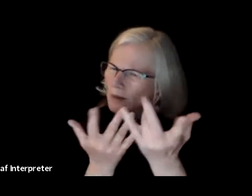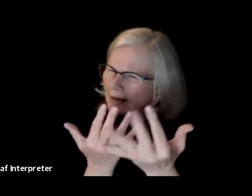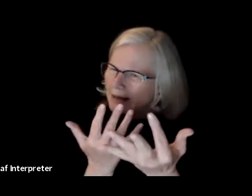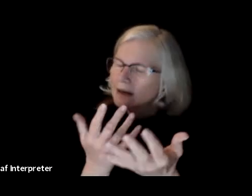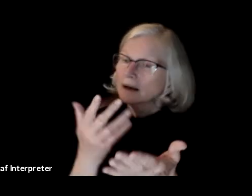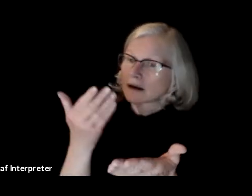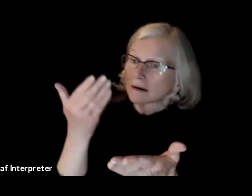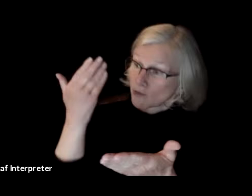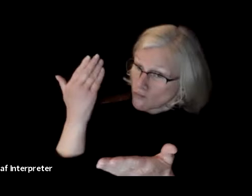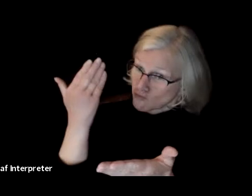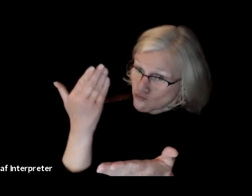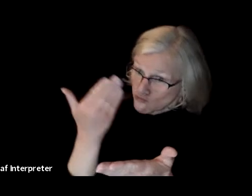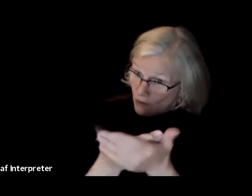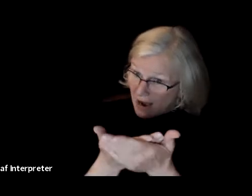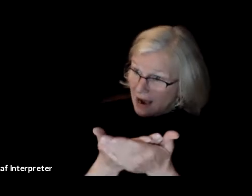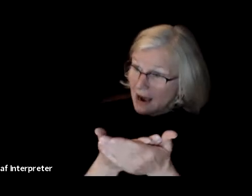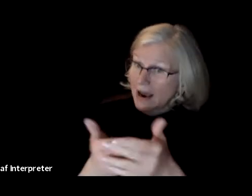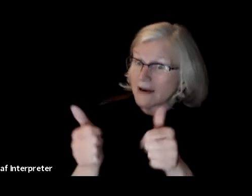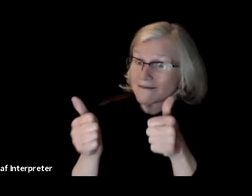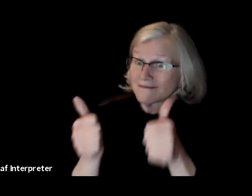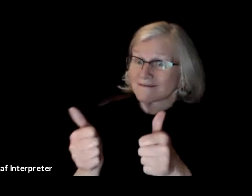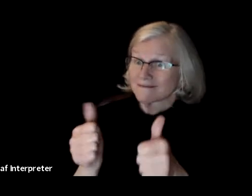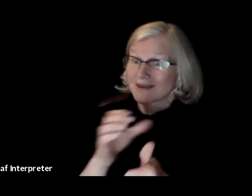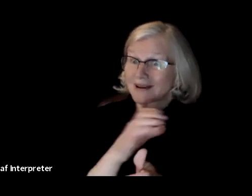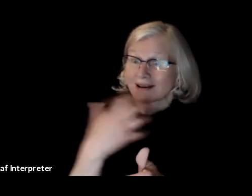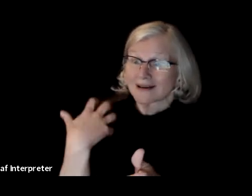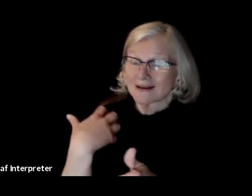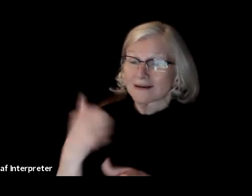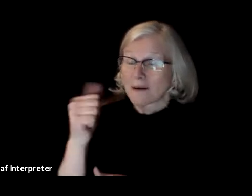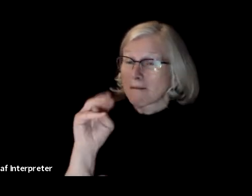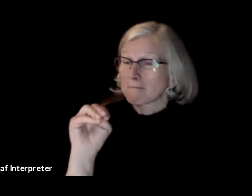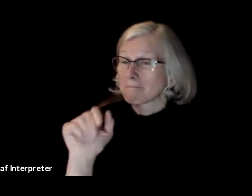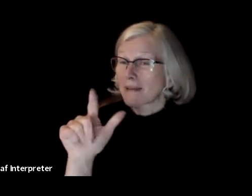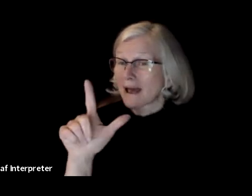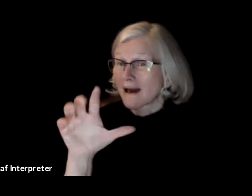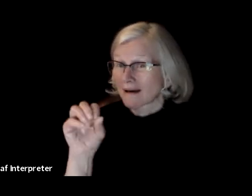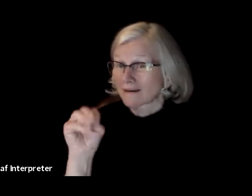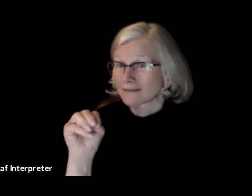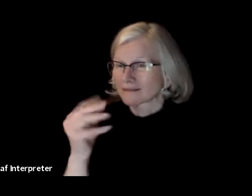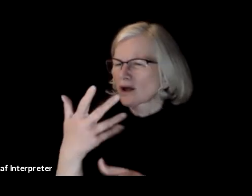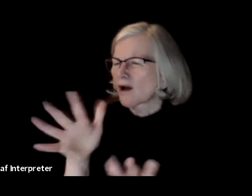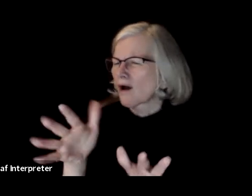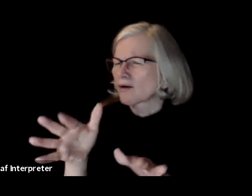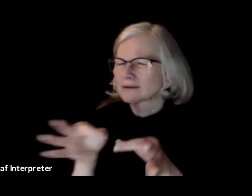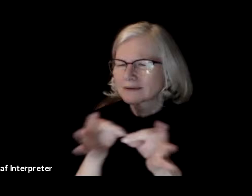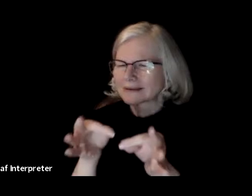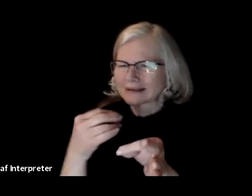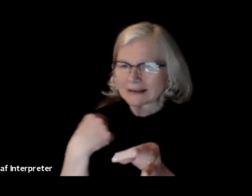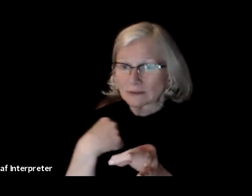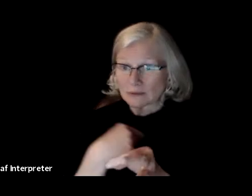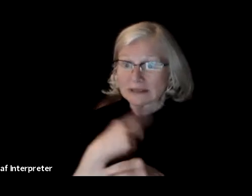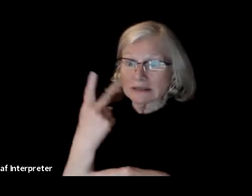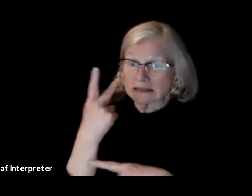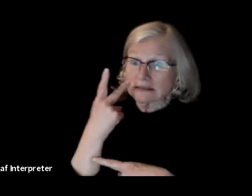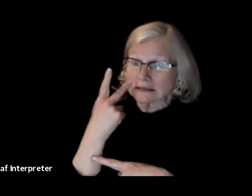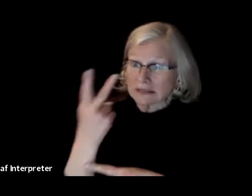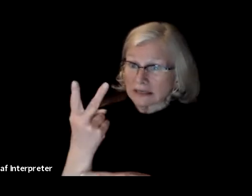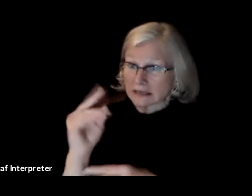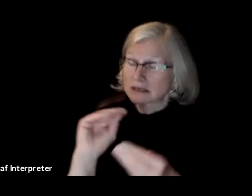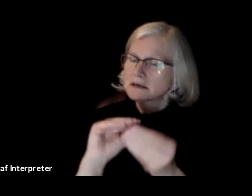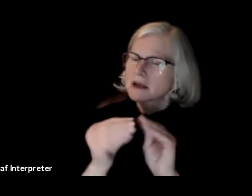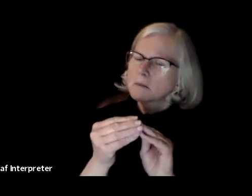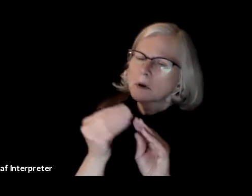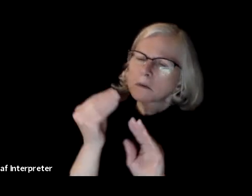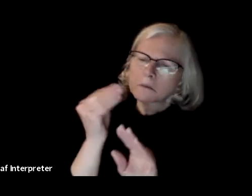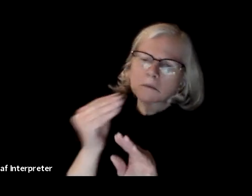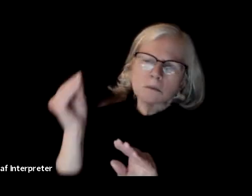the commissioner said, we take the projection seriously. We think about how we could use that vaccine, but until it's